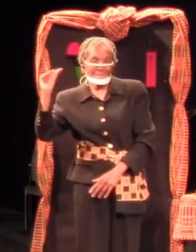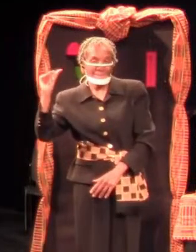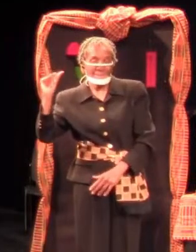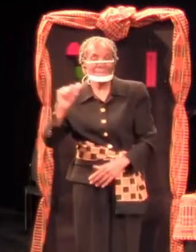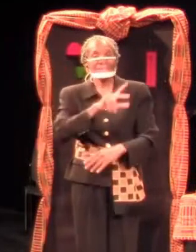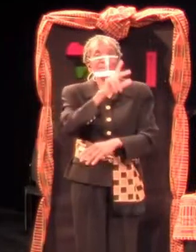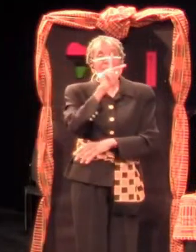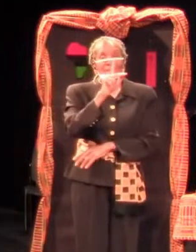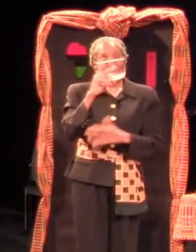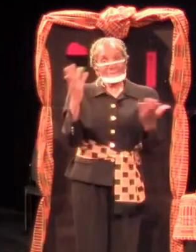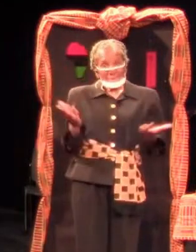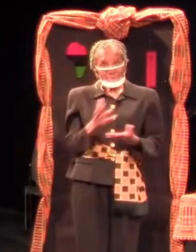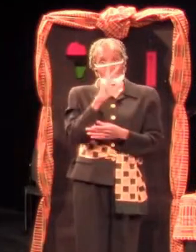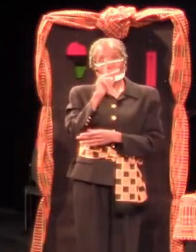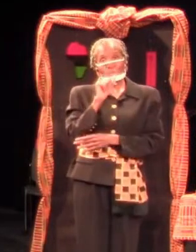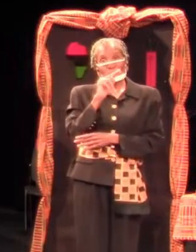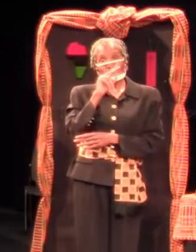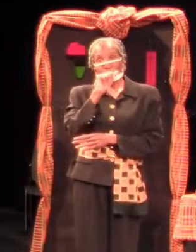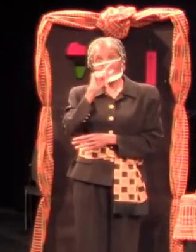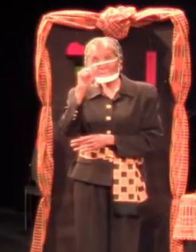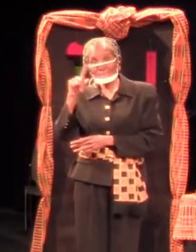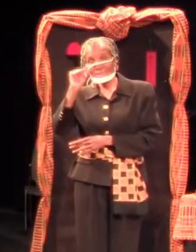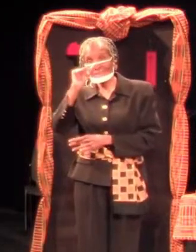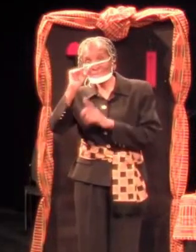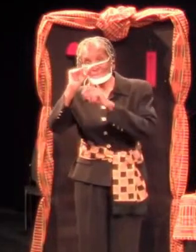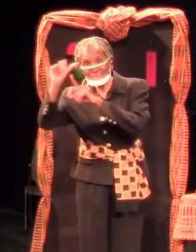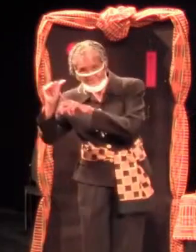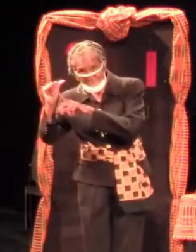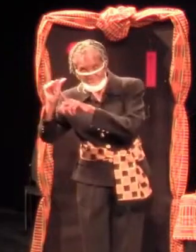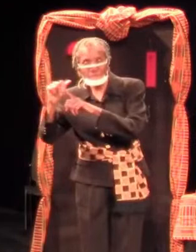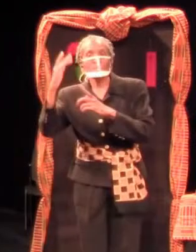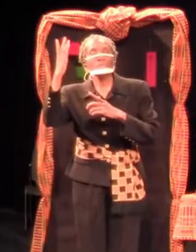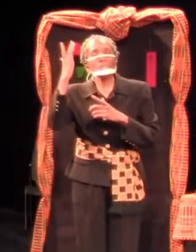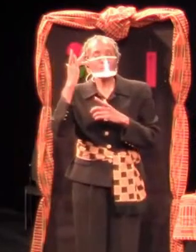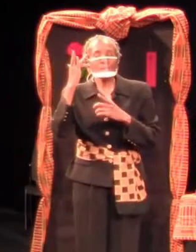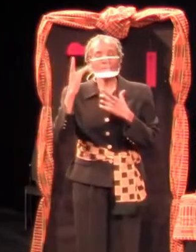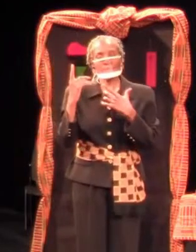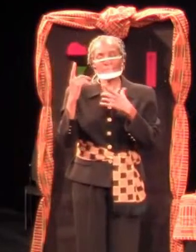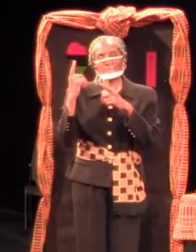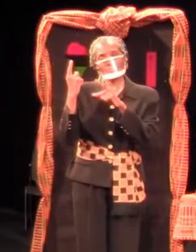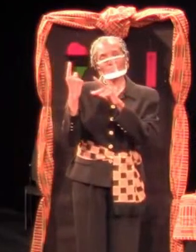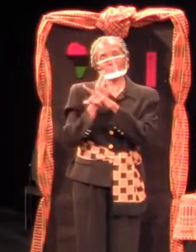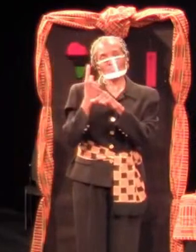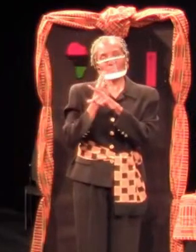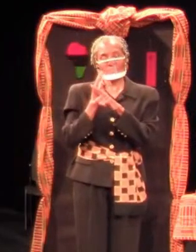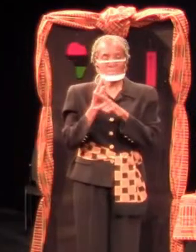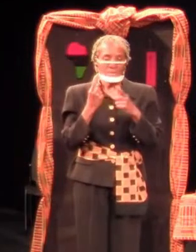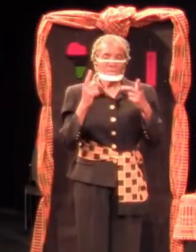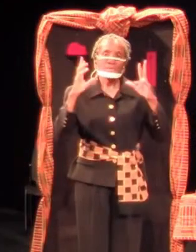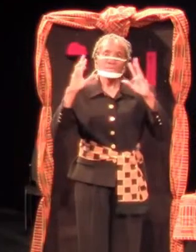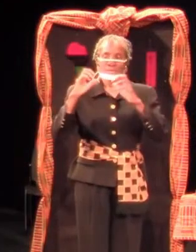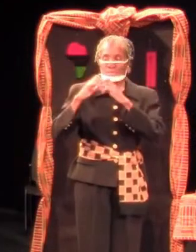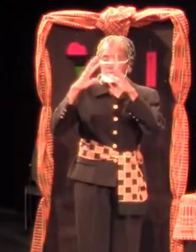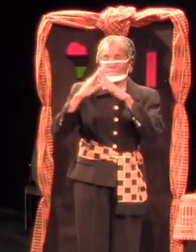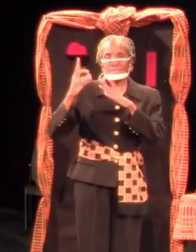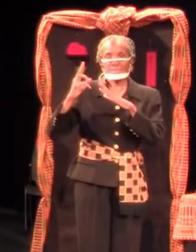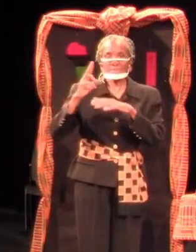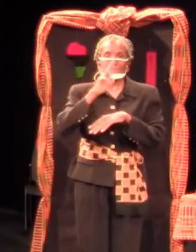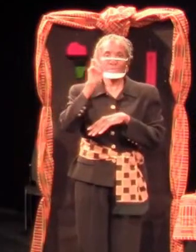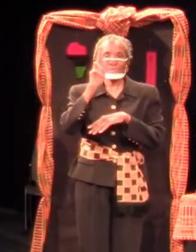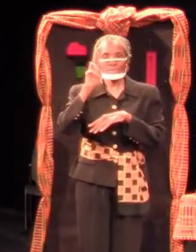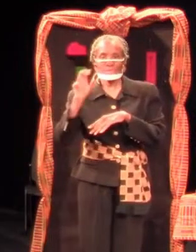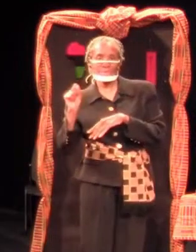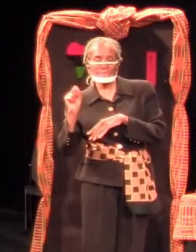A, Kwanzaa's extra A evolved as a result of a practical history of the US organization, capital